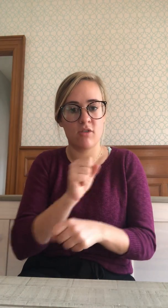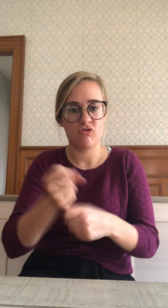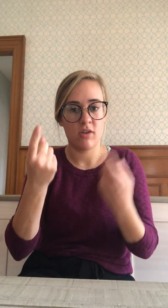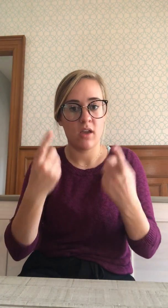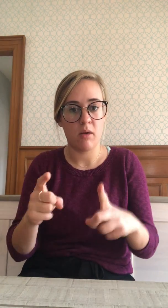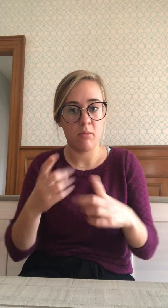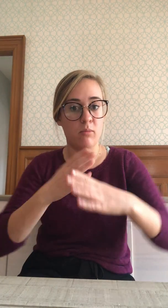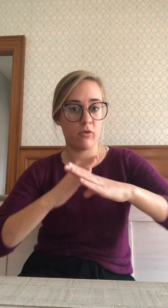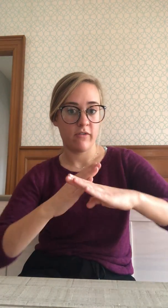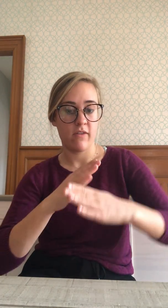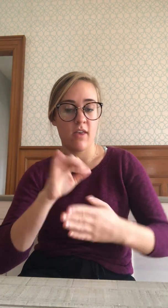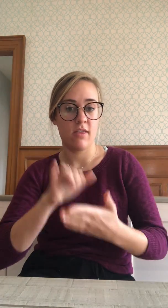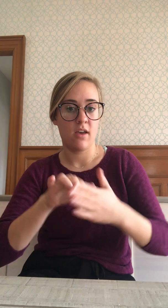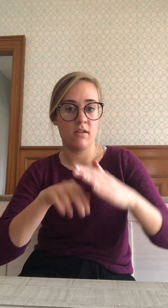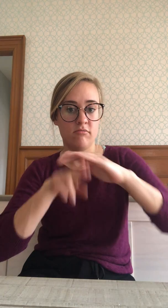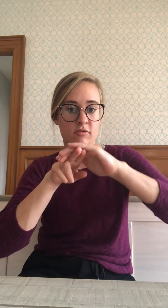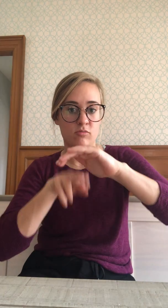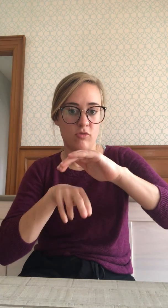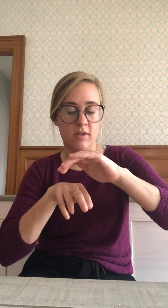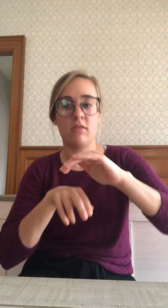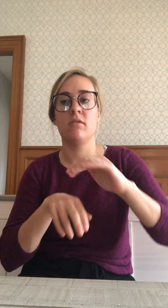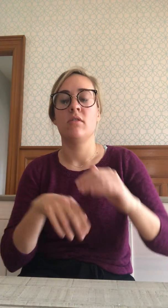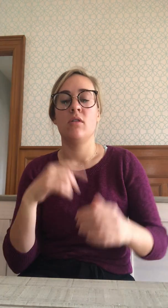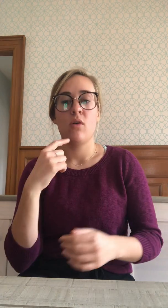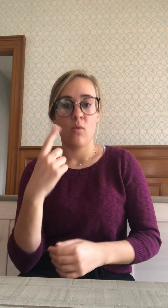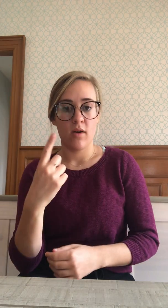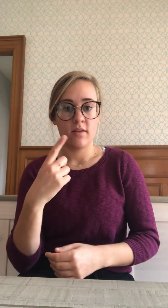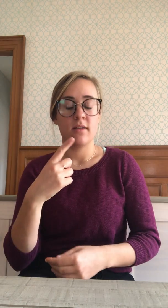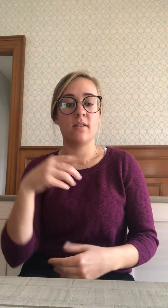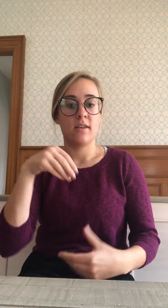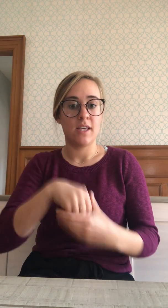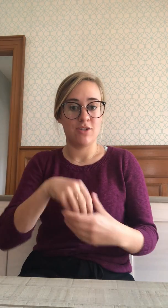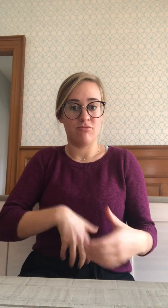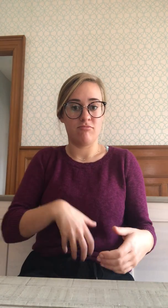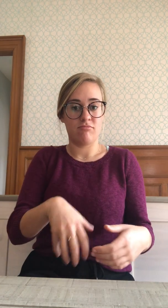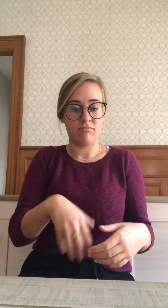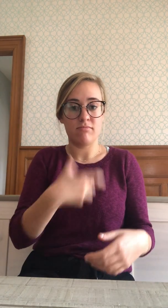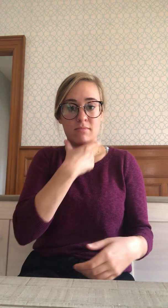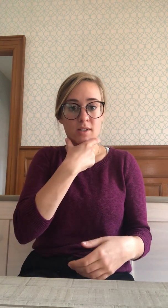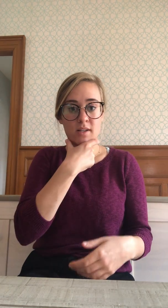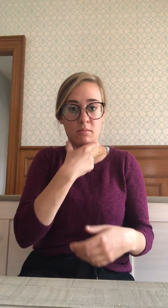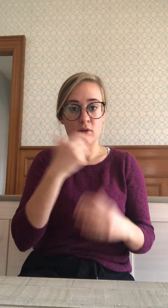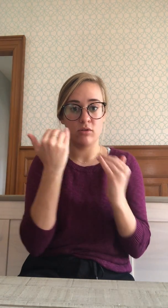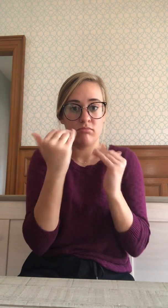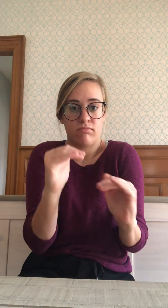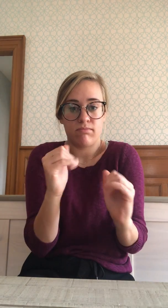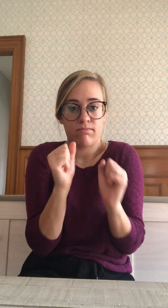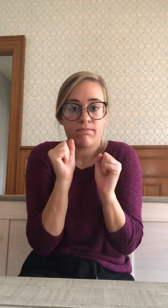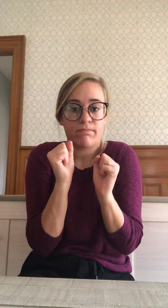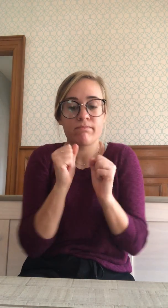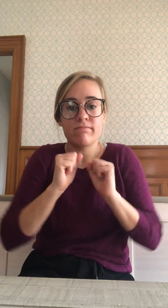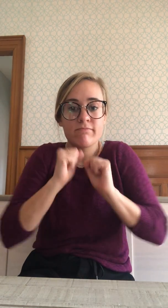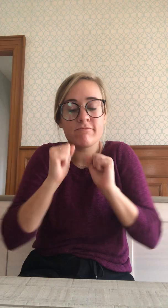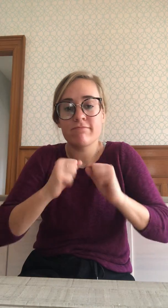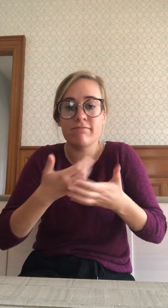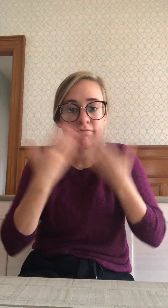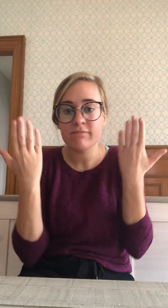One theory is that interuterine mandibular constraint results in the failure of the tongue to descend. And so that